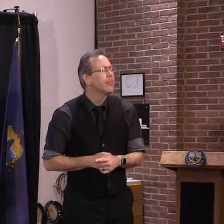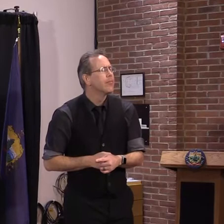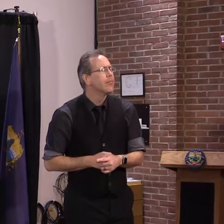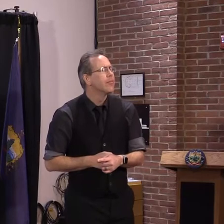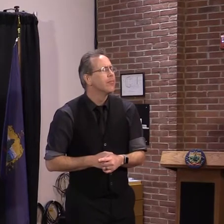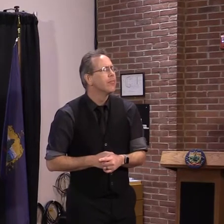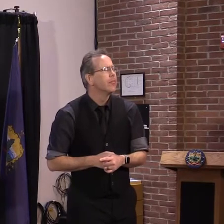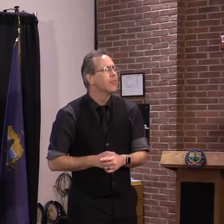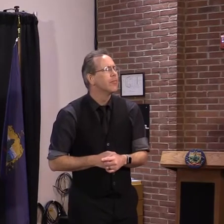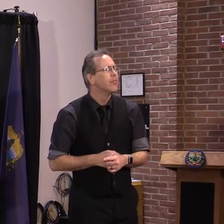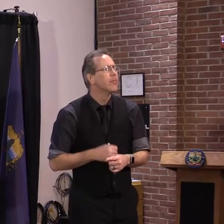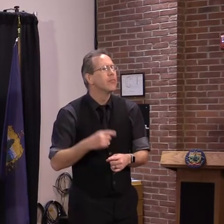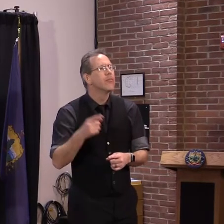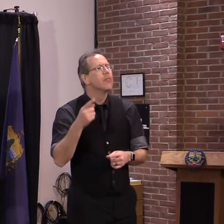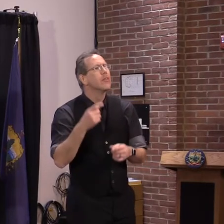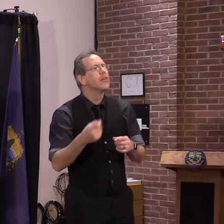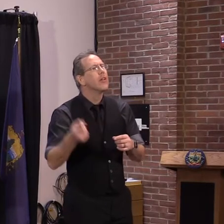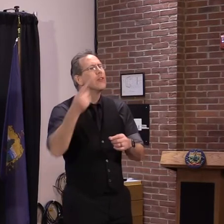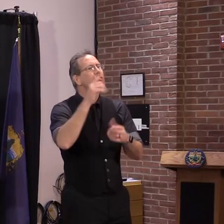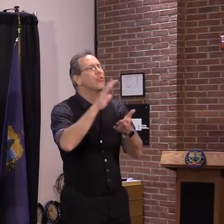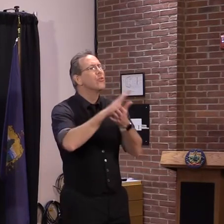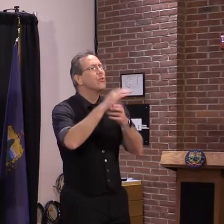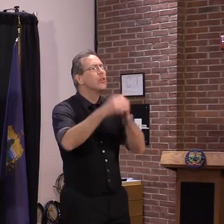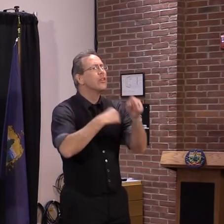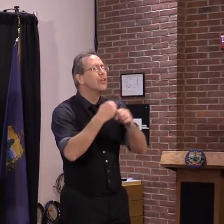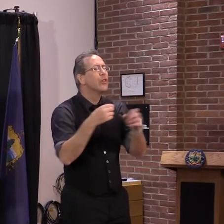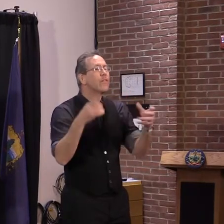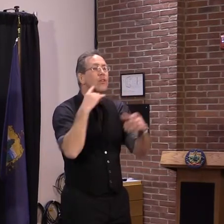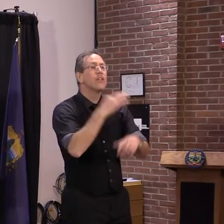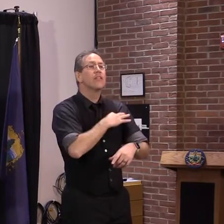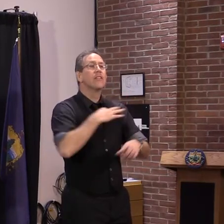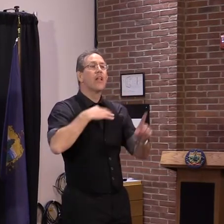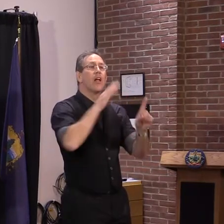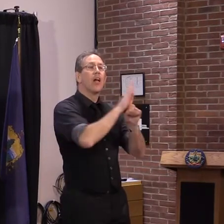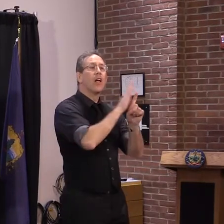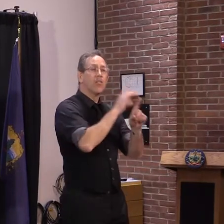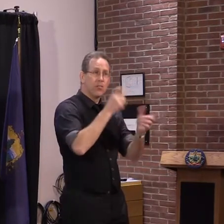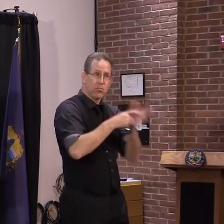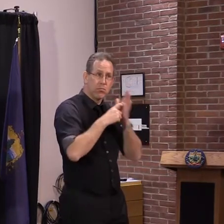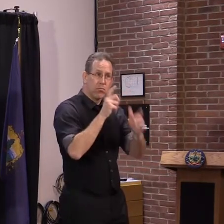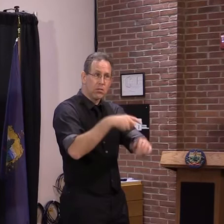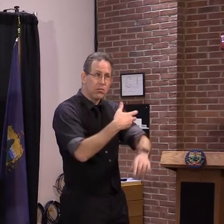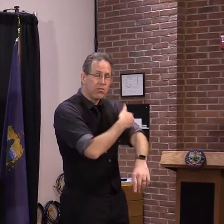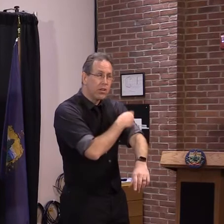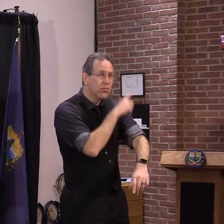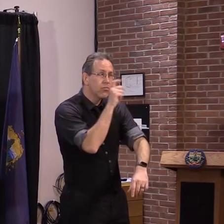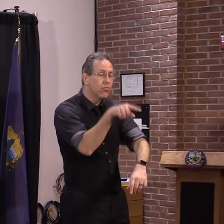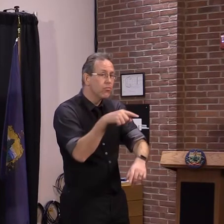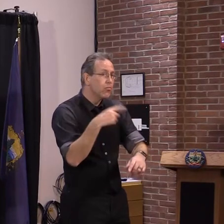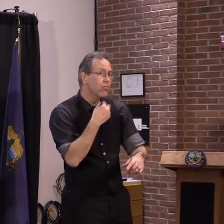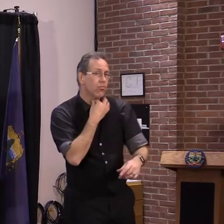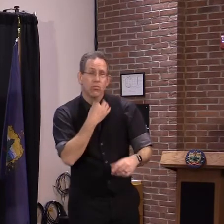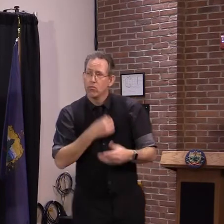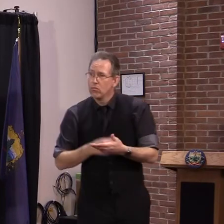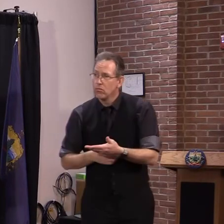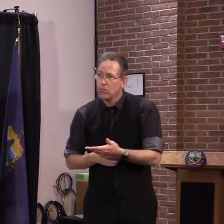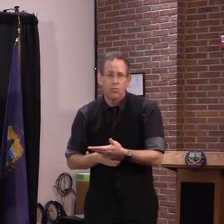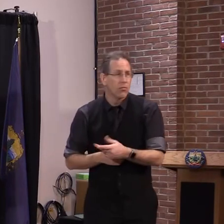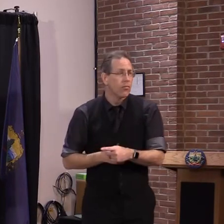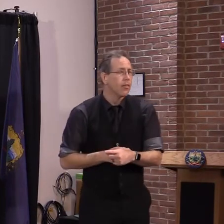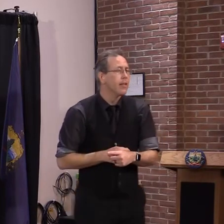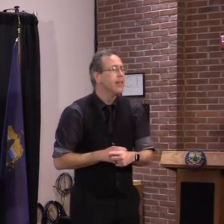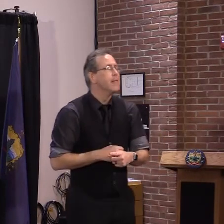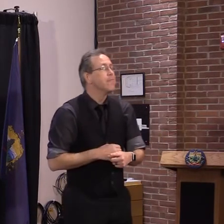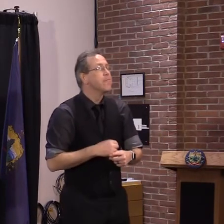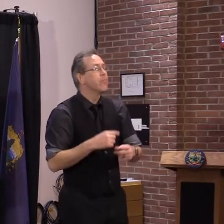year for staff as a recommendation or as a requirement by the Agency of Education? No, that wouldn't necessarily